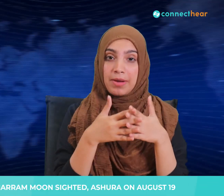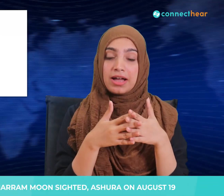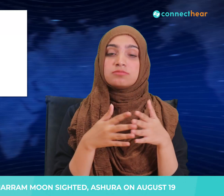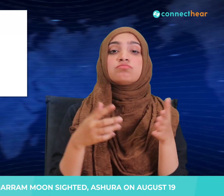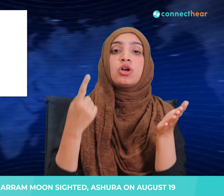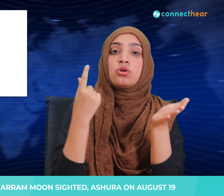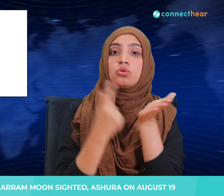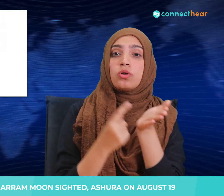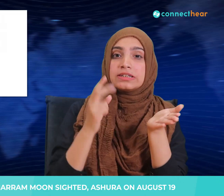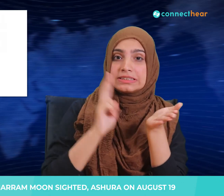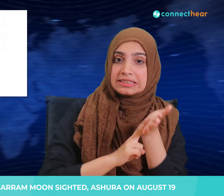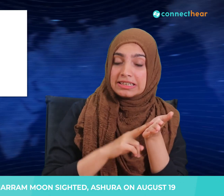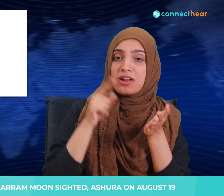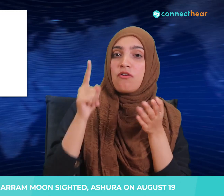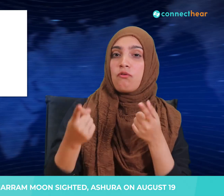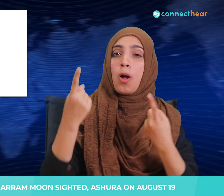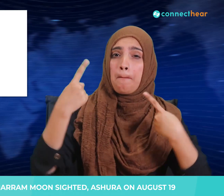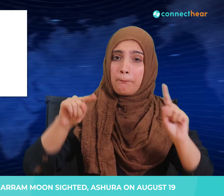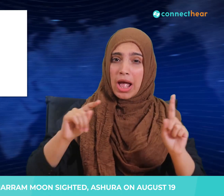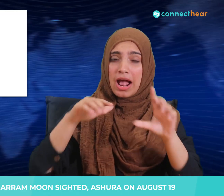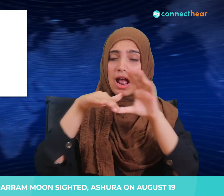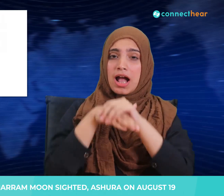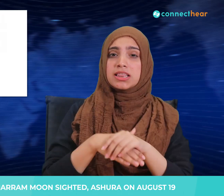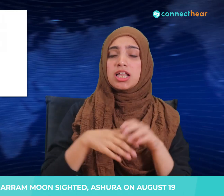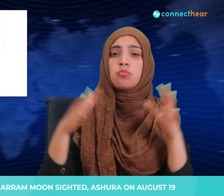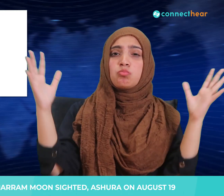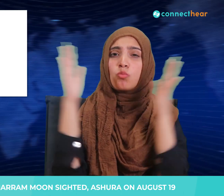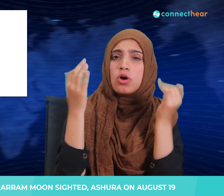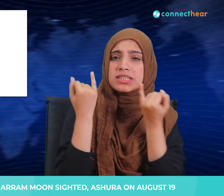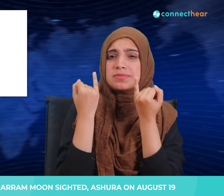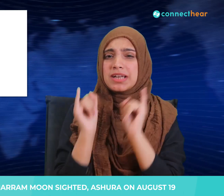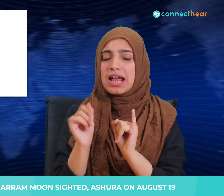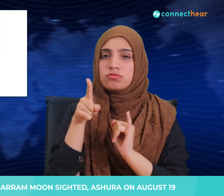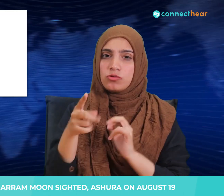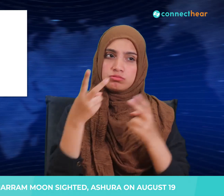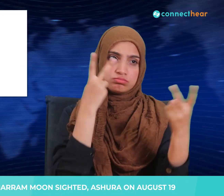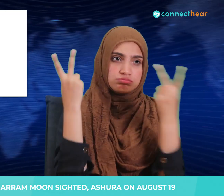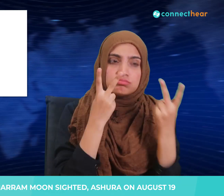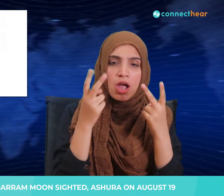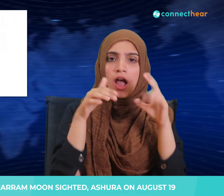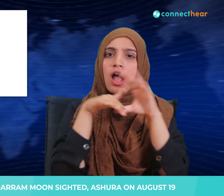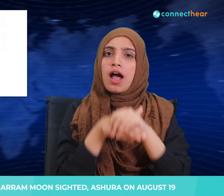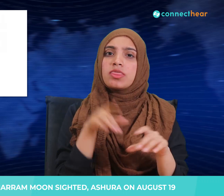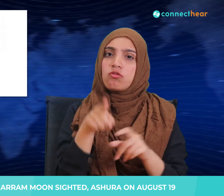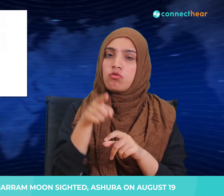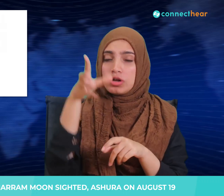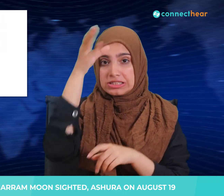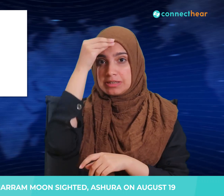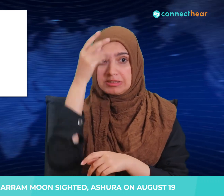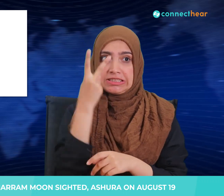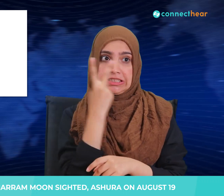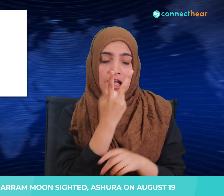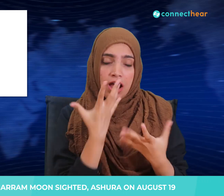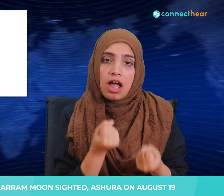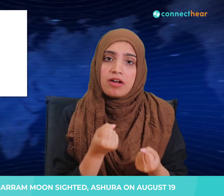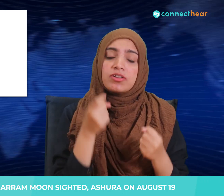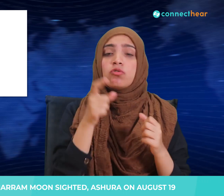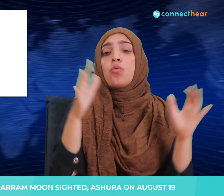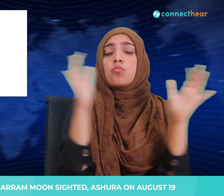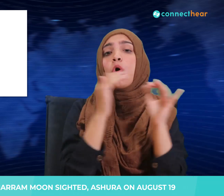The United Nations Panel on Climate Change told the world on Monday that global warming was dangerously close to being out of control and